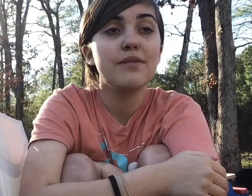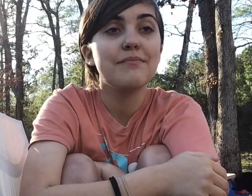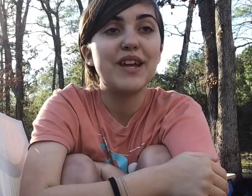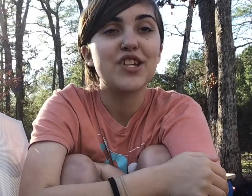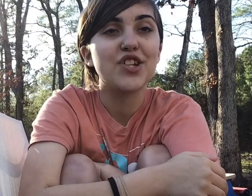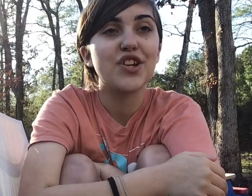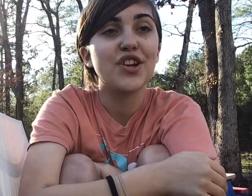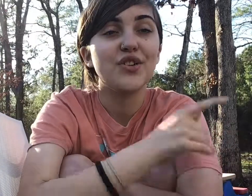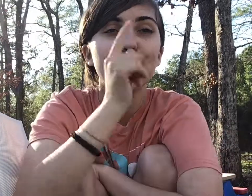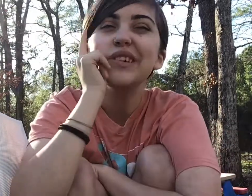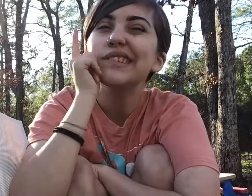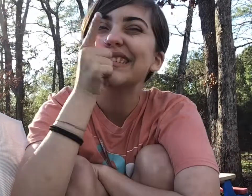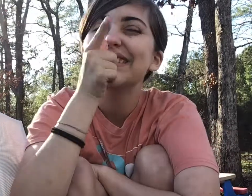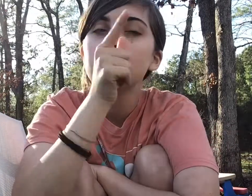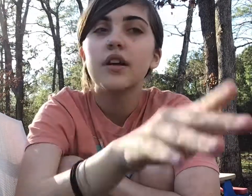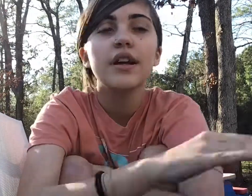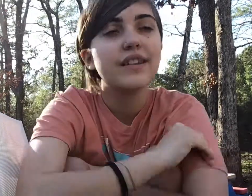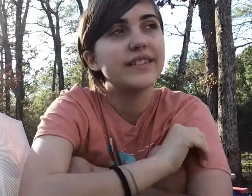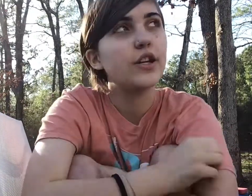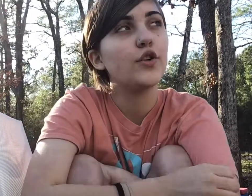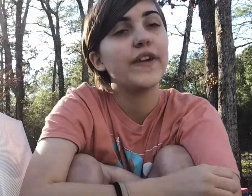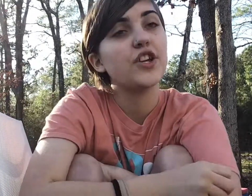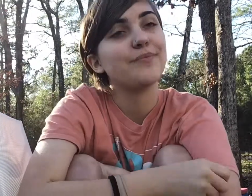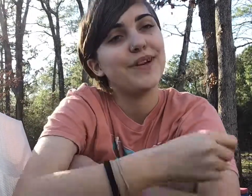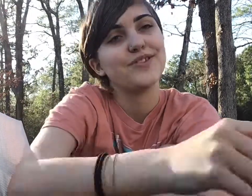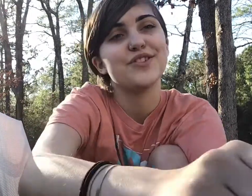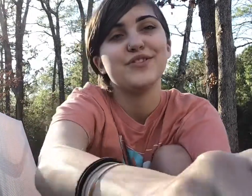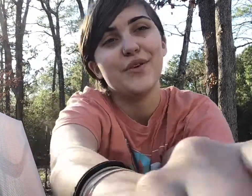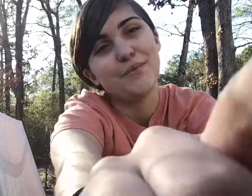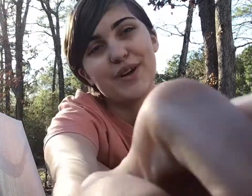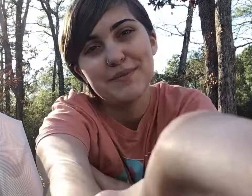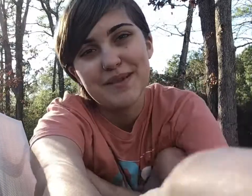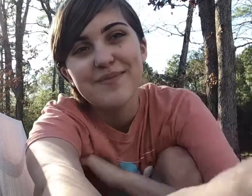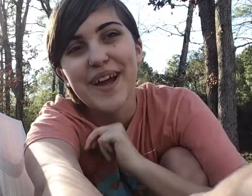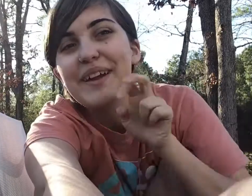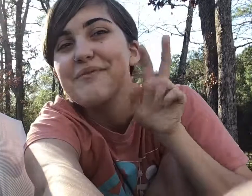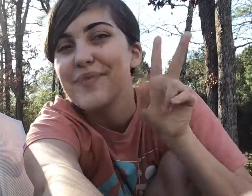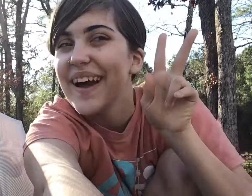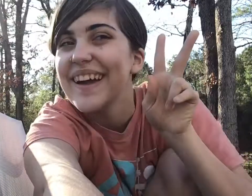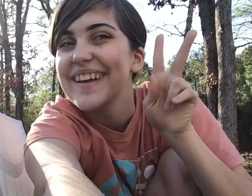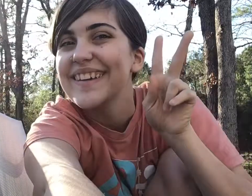make sure you click that notification bell so you'll know when more comes up. Okay, bye.